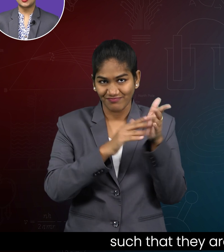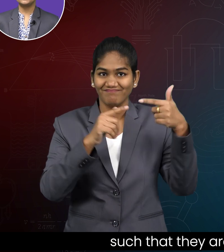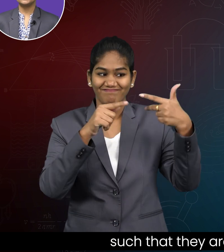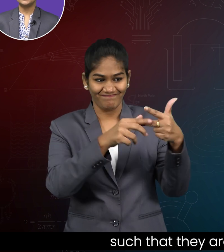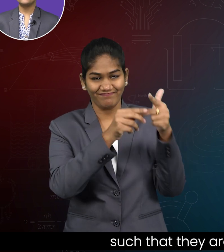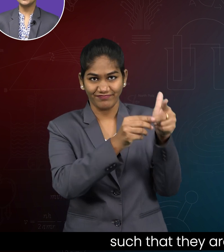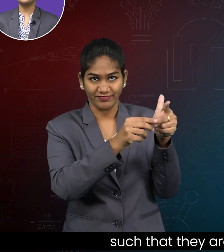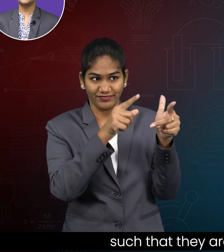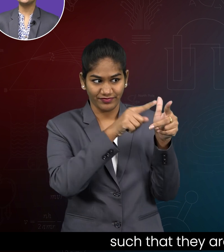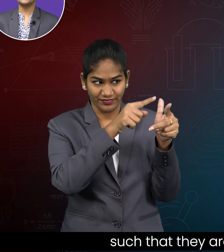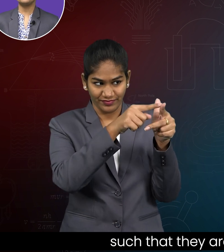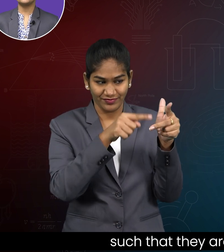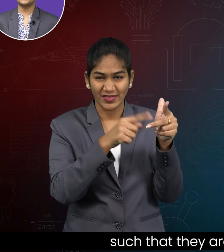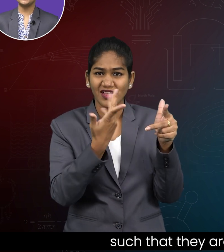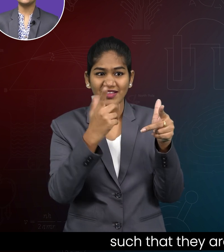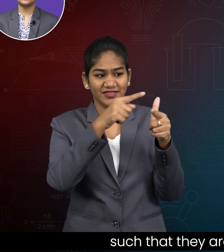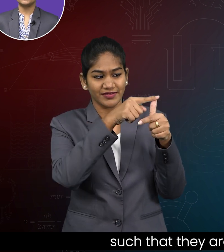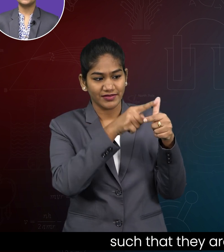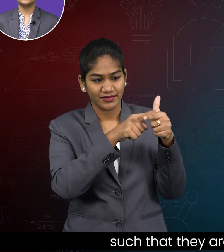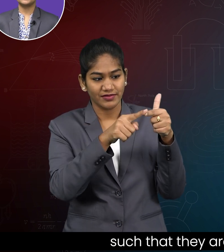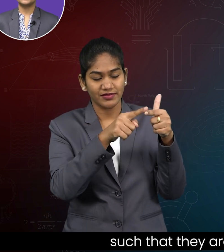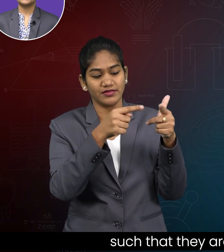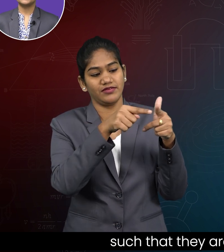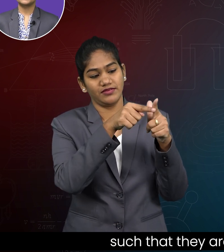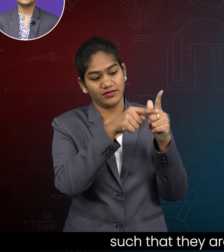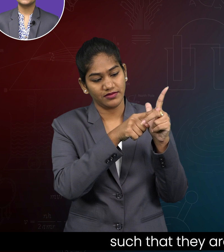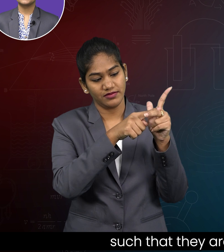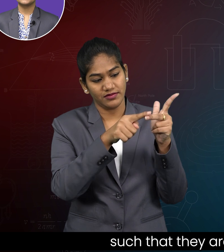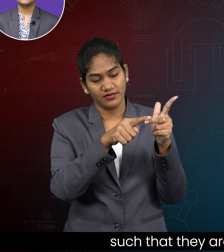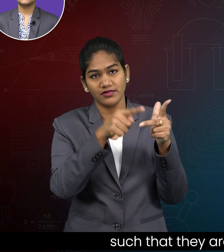such that they are mutually perpendicular.